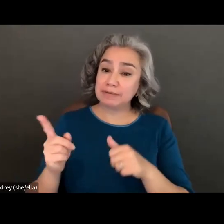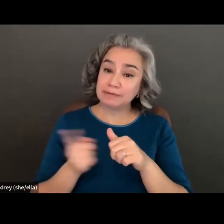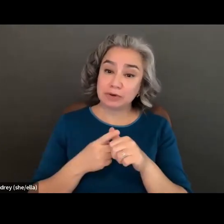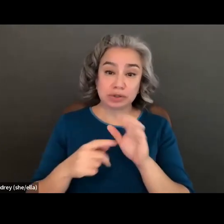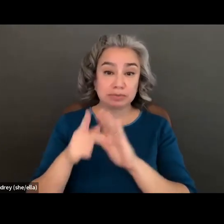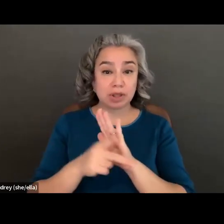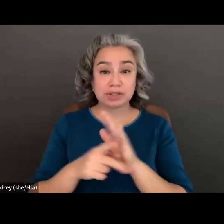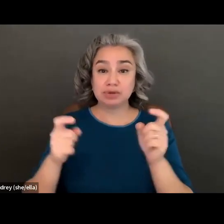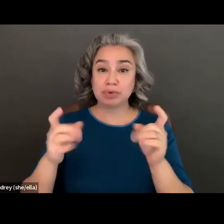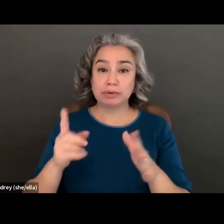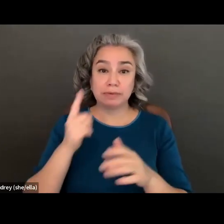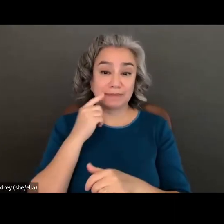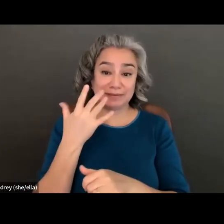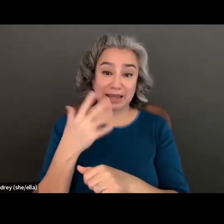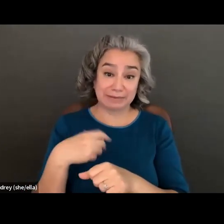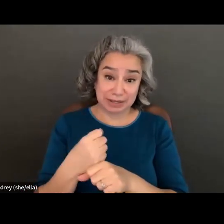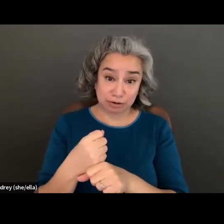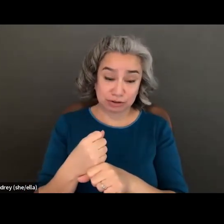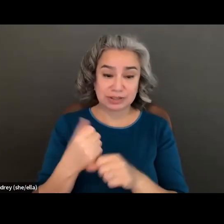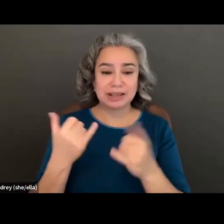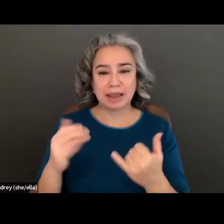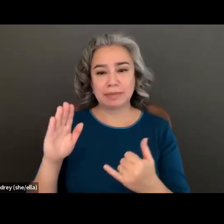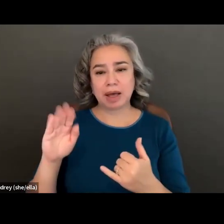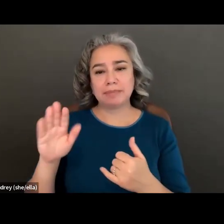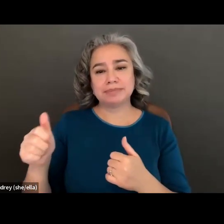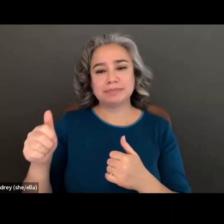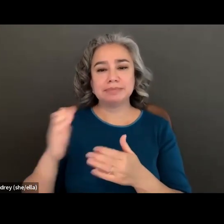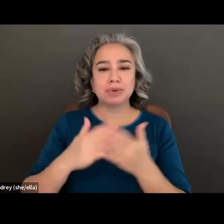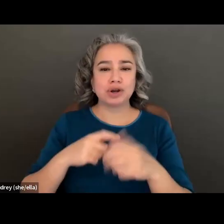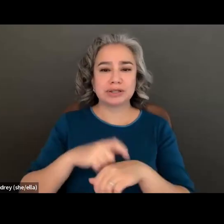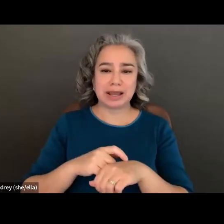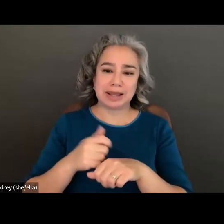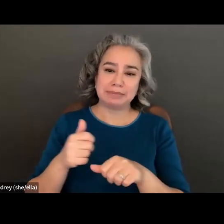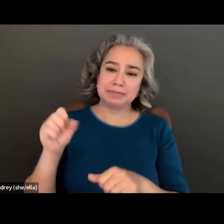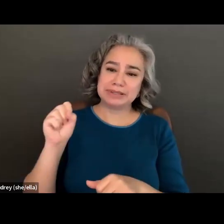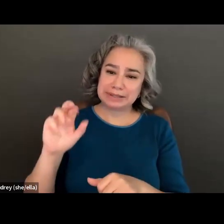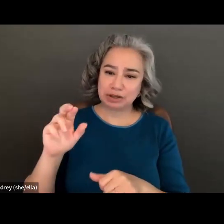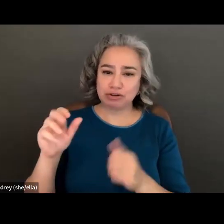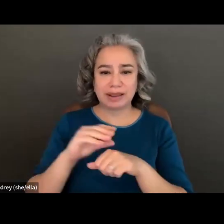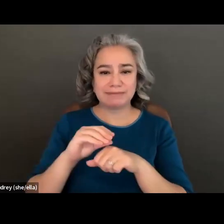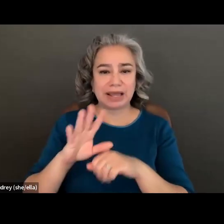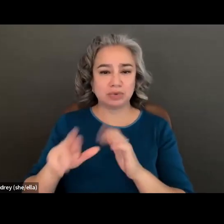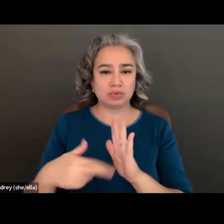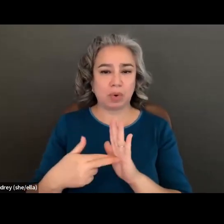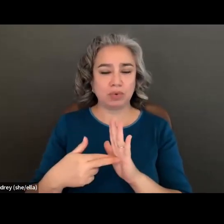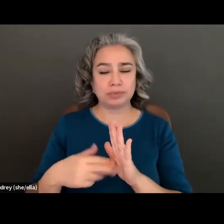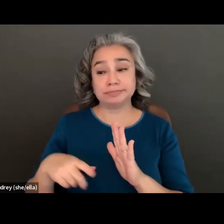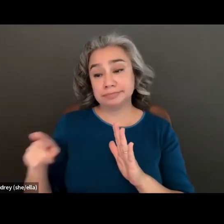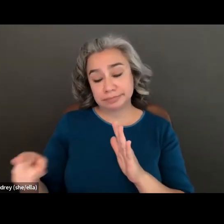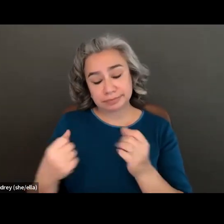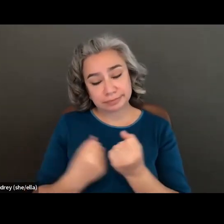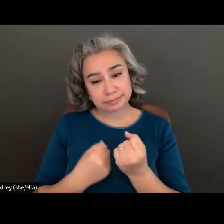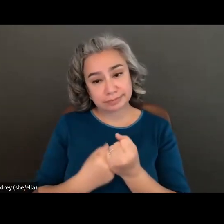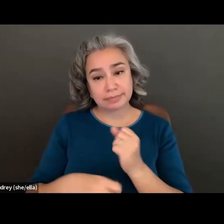policy director for 5 years, he's now in a more part-time senior advisor role. Bob has been an advocate for policy